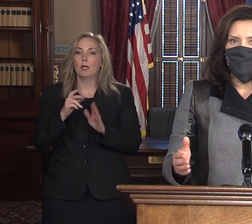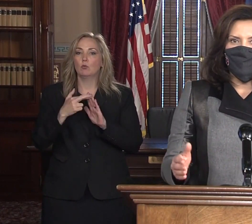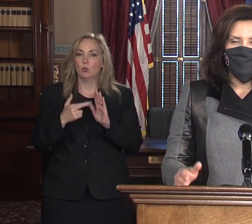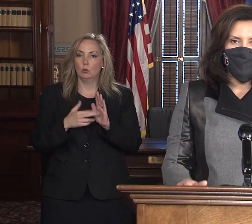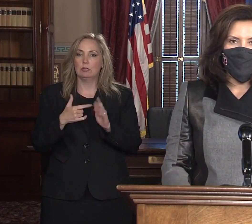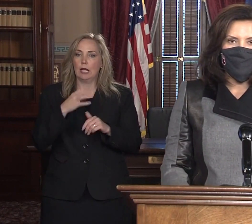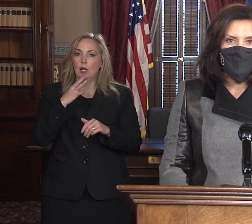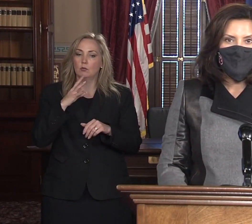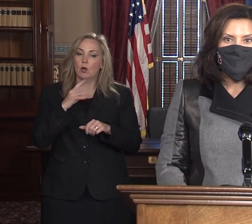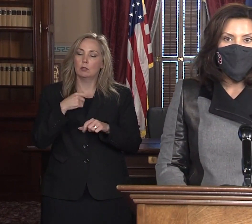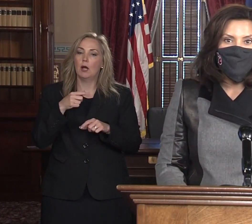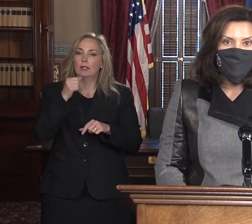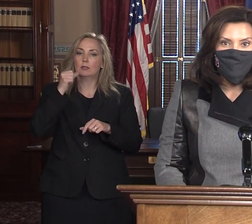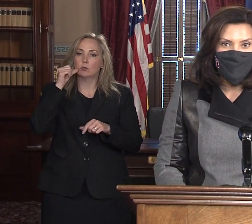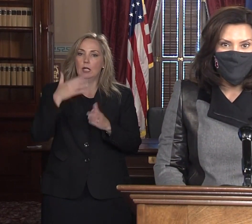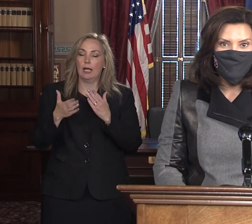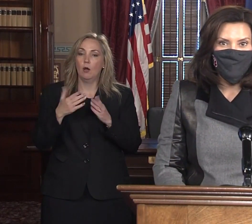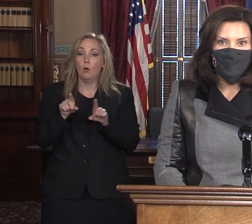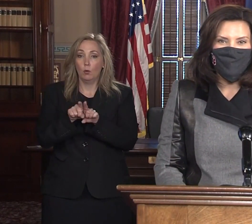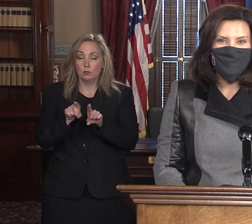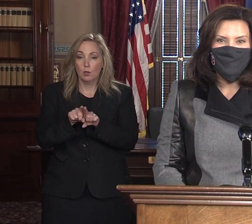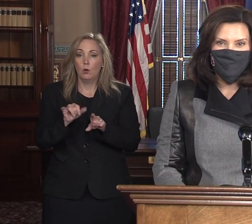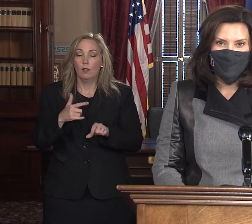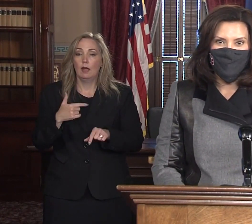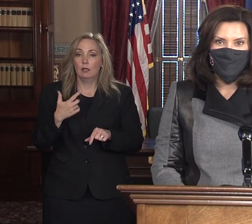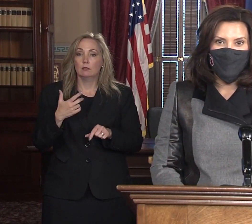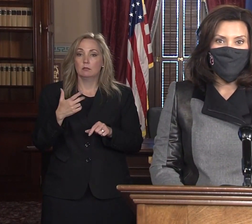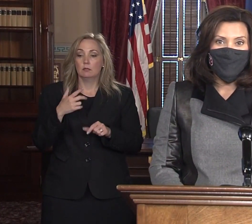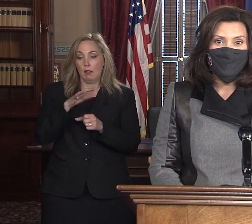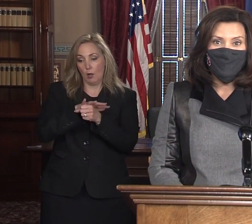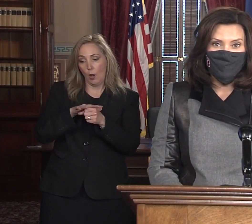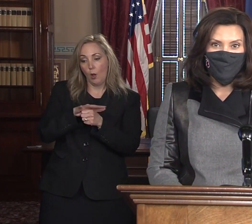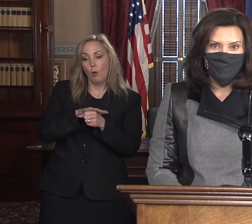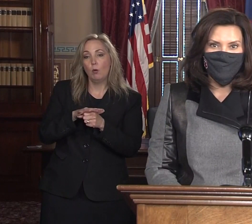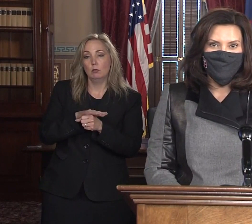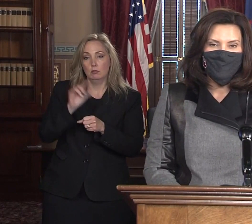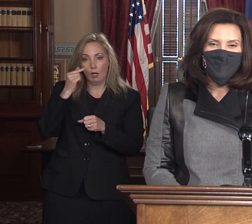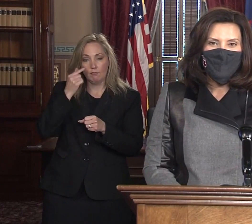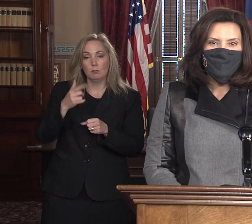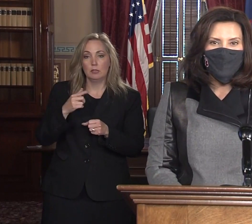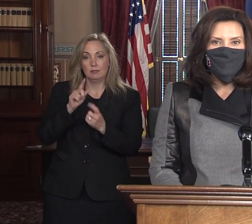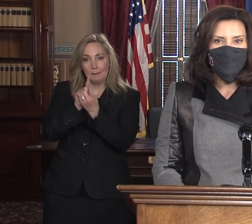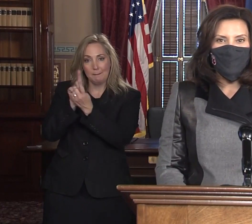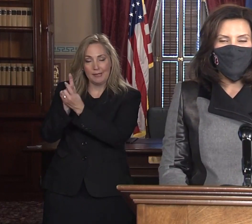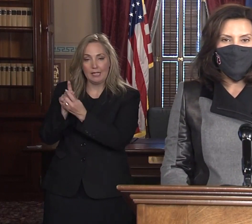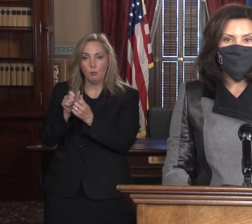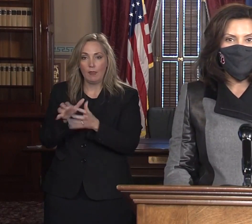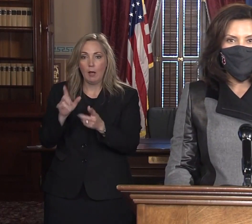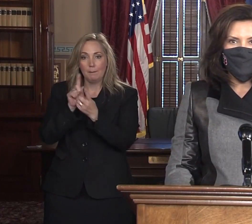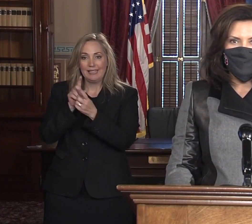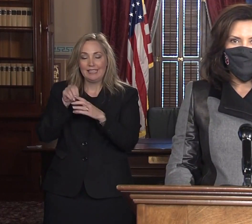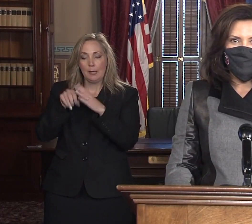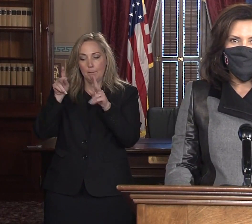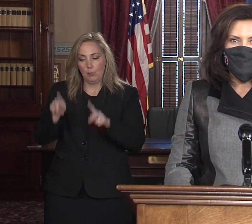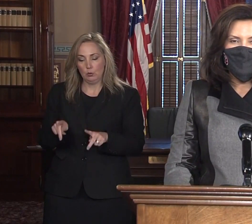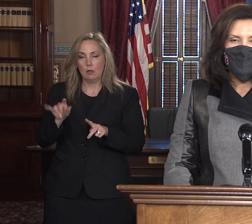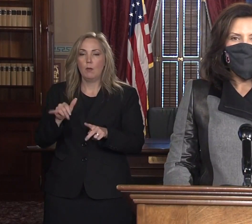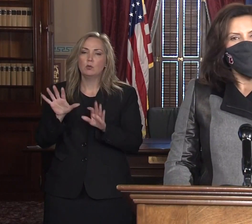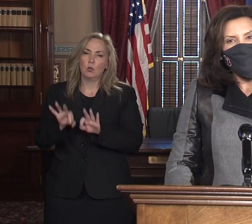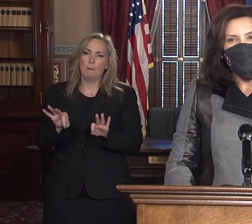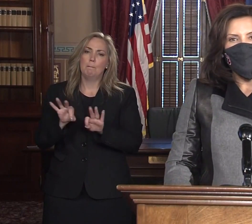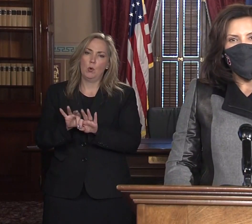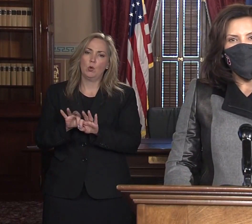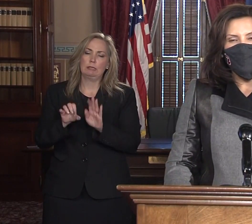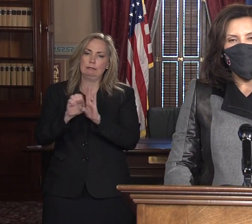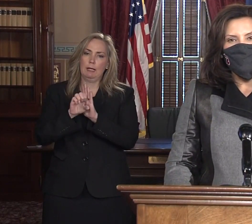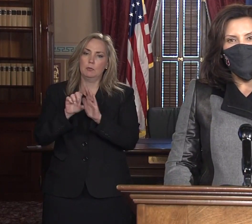is the ability for local bodies of government to meet without meeting in person. These are important examples,